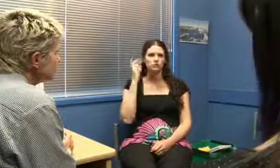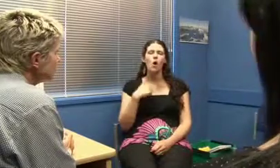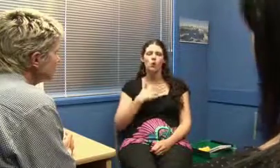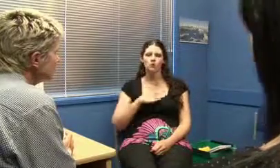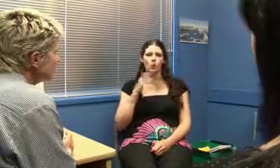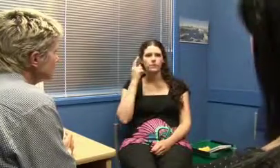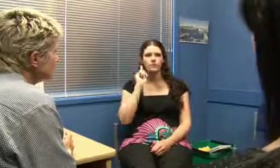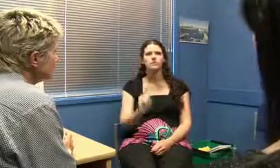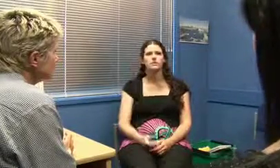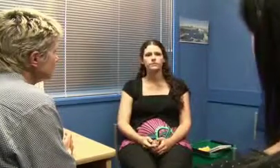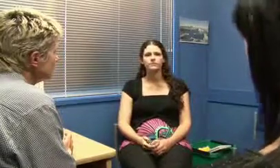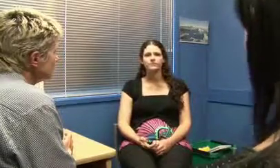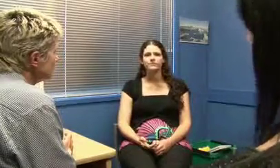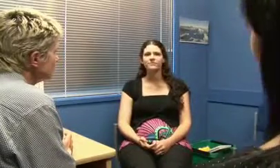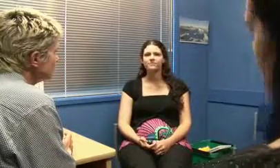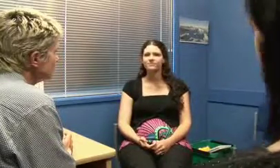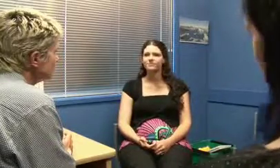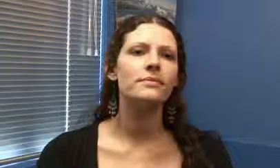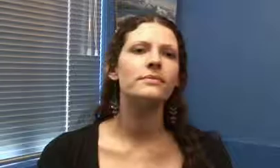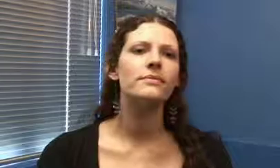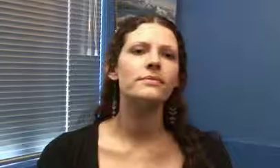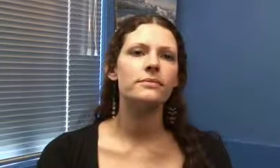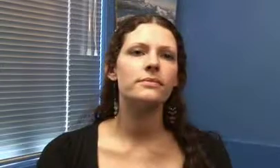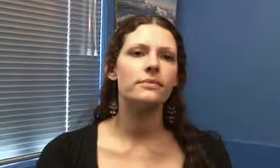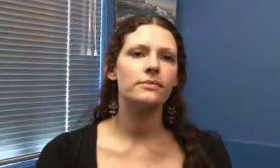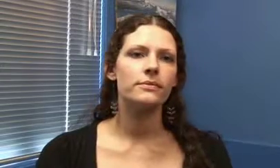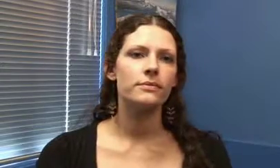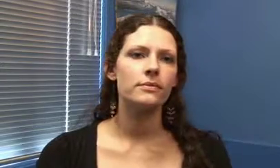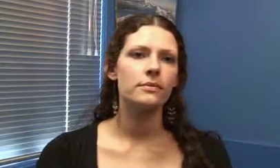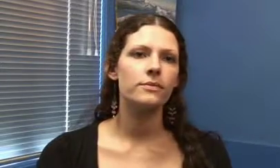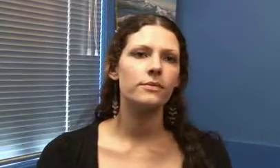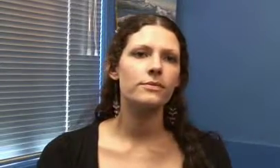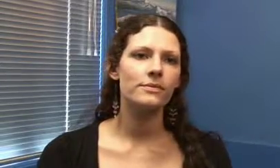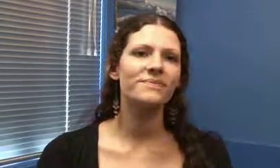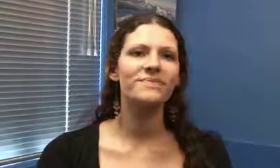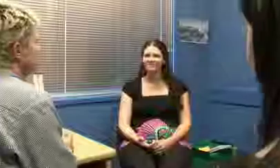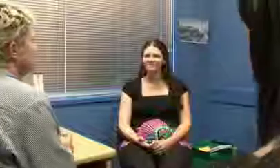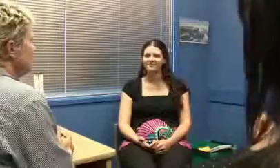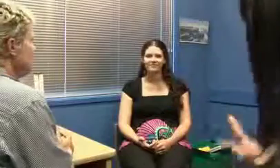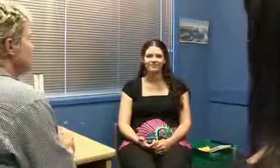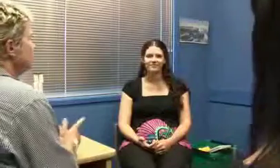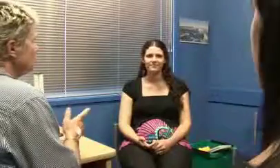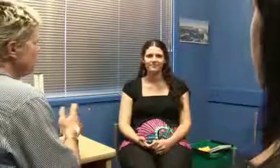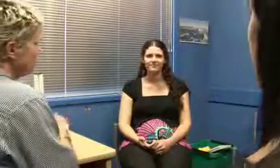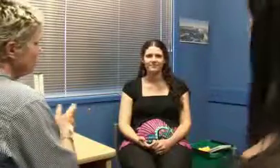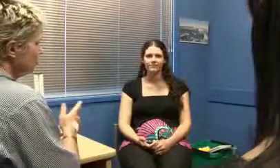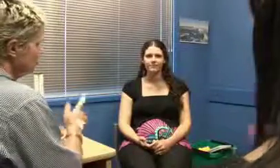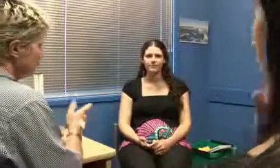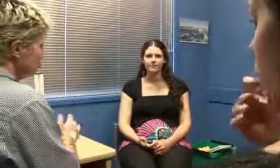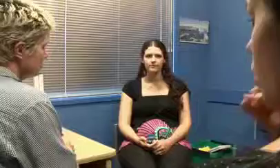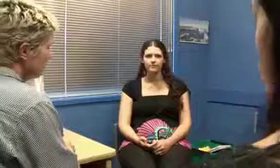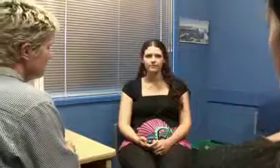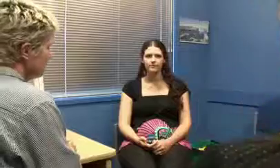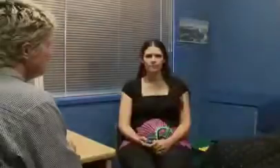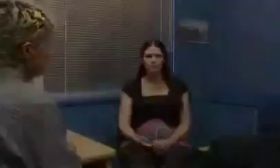No. No, thank you. I have a hearing aid but I wouldn't like a cochlear implant. Thank you. Okay. So I'm going to make a phone